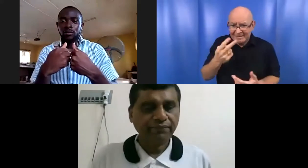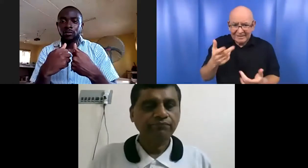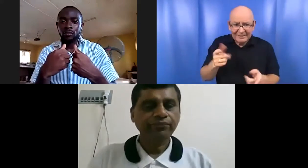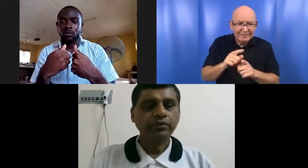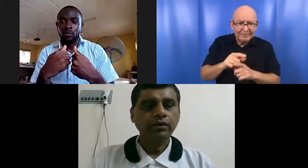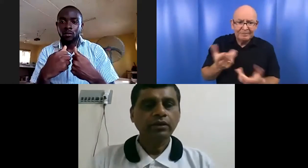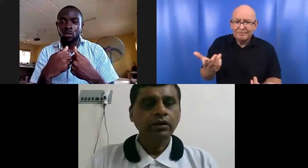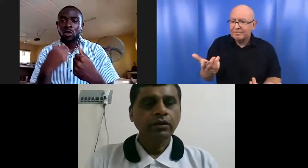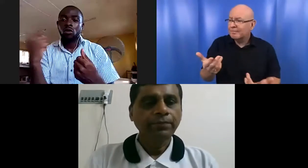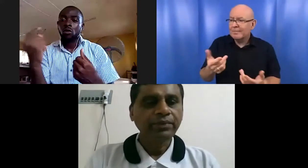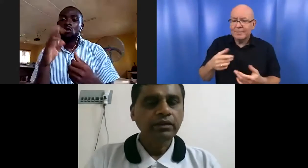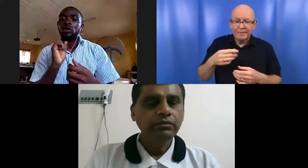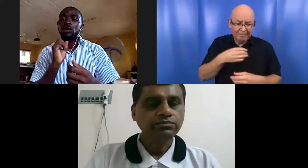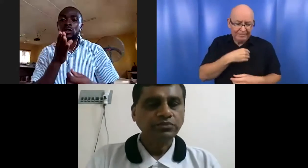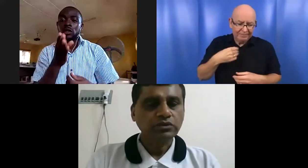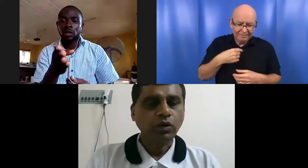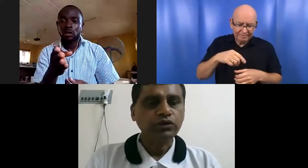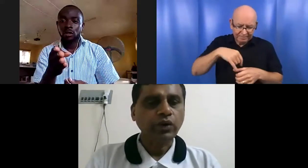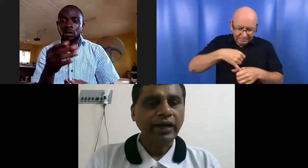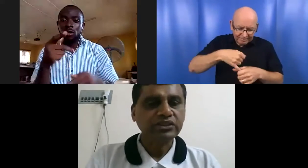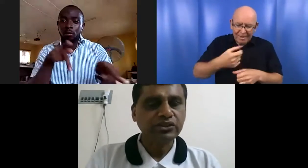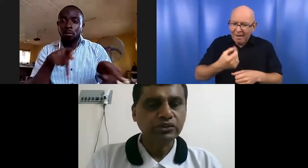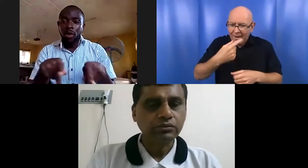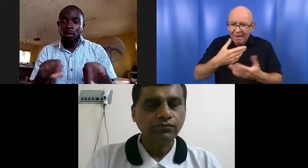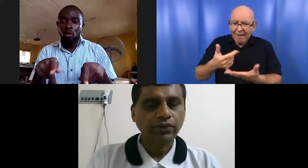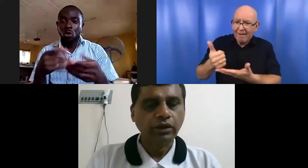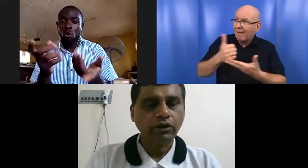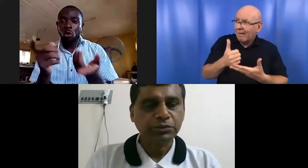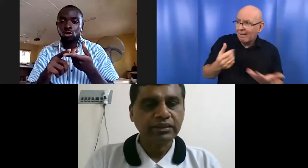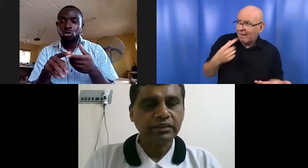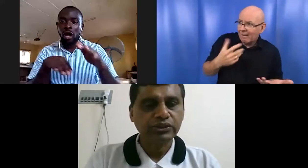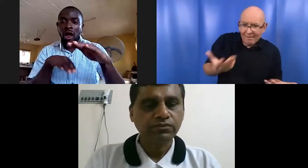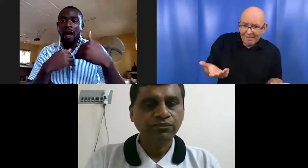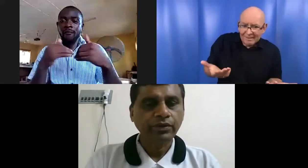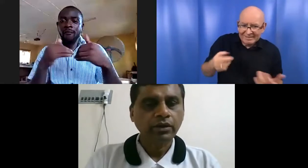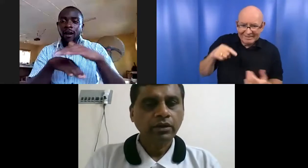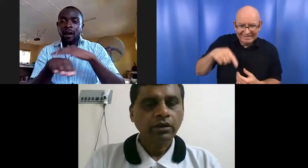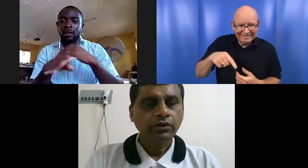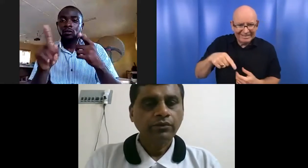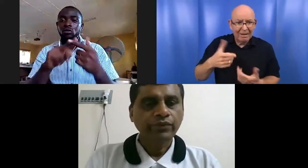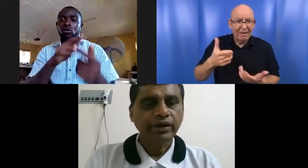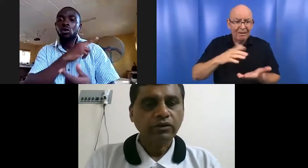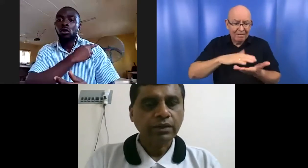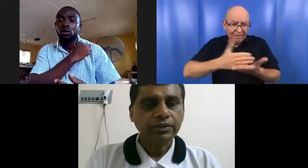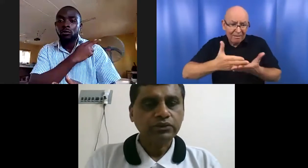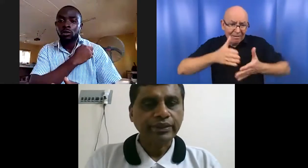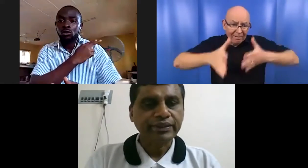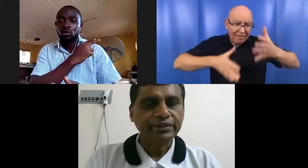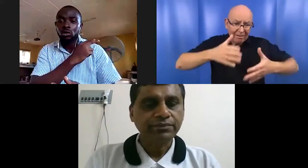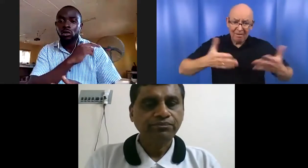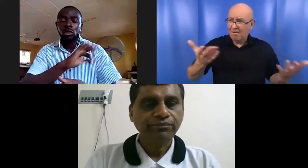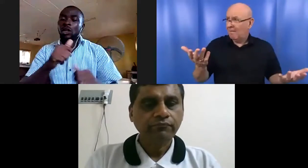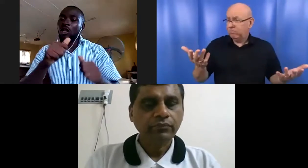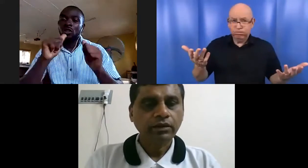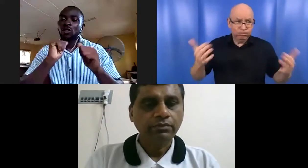there. People who want to access hospitals, we are not able to get